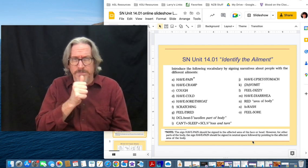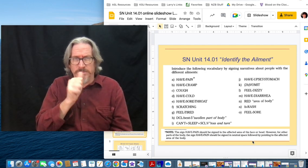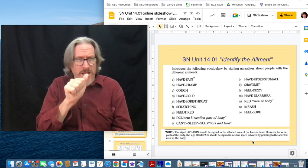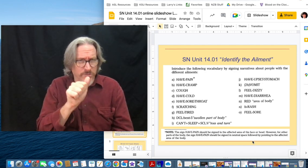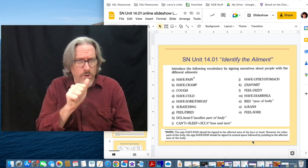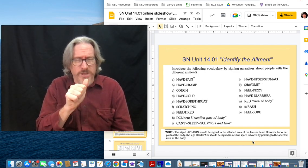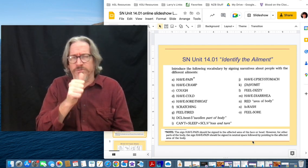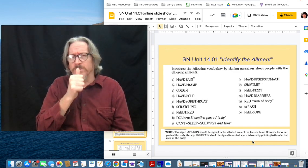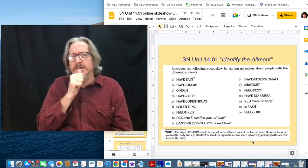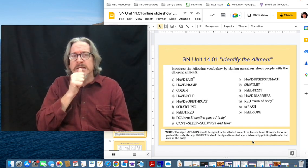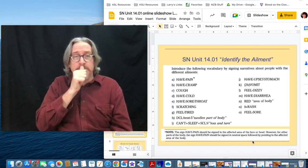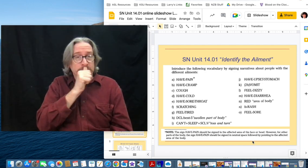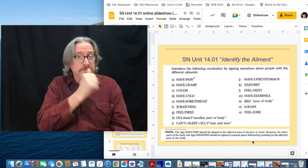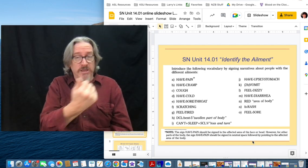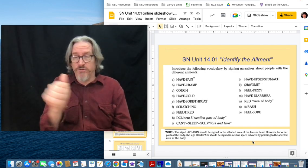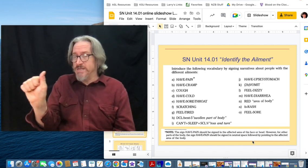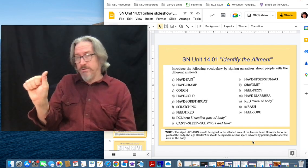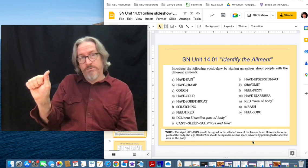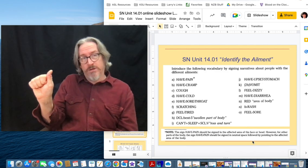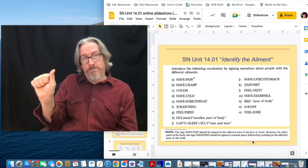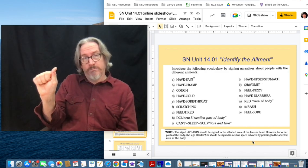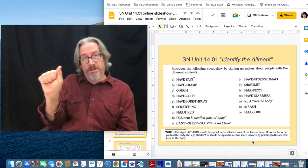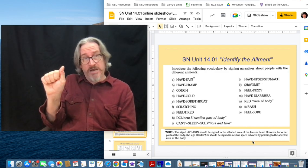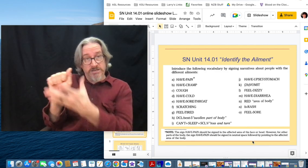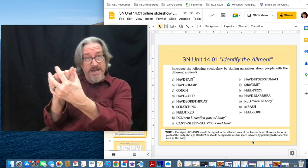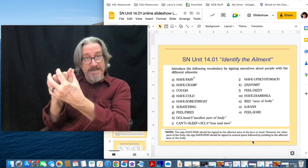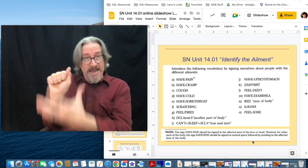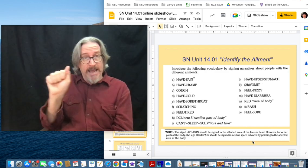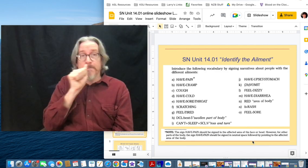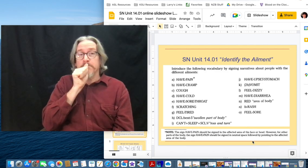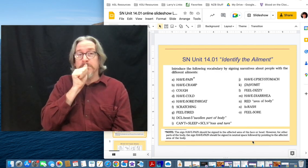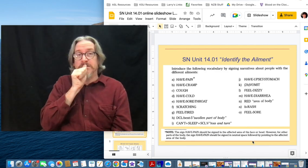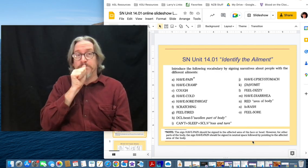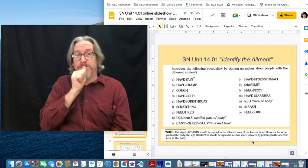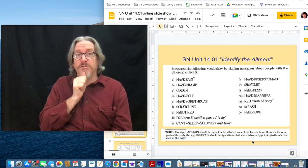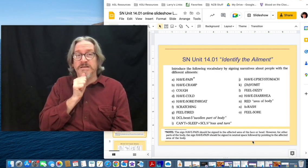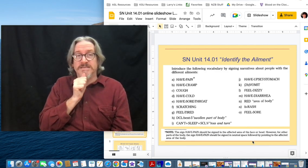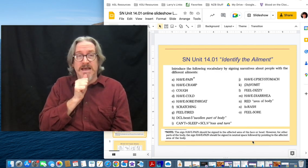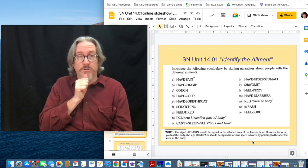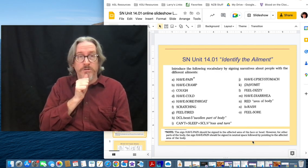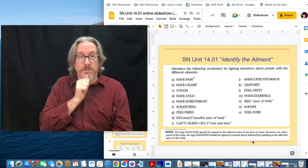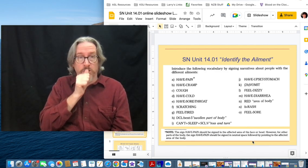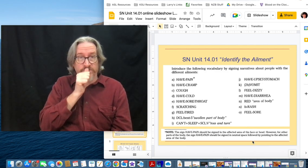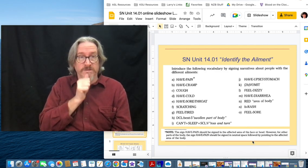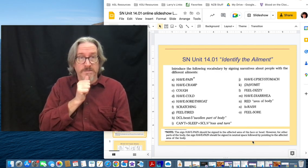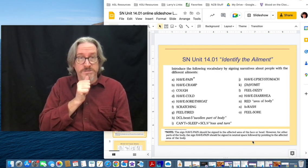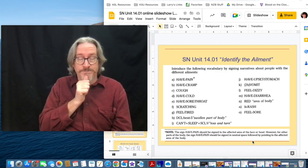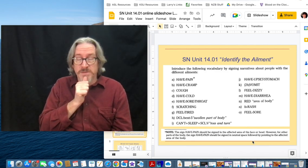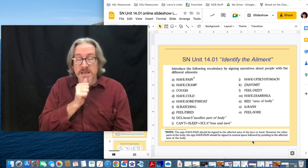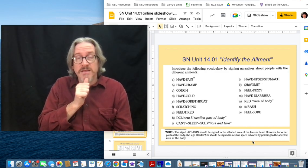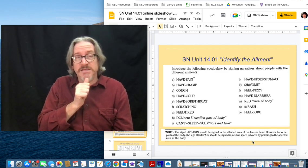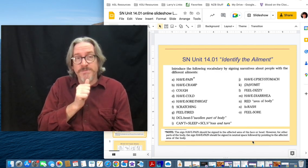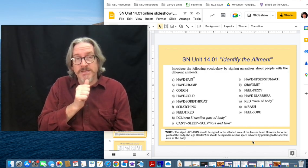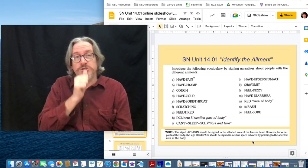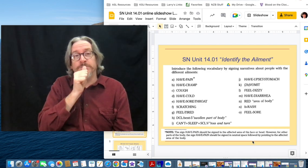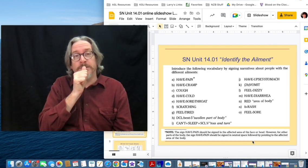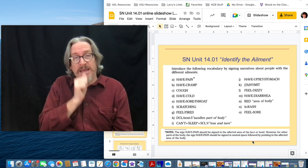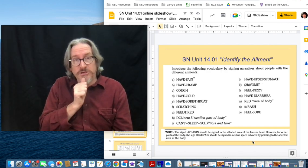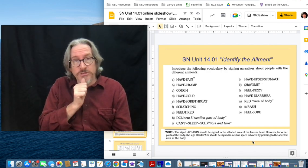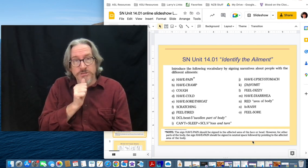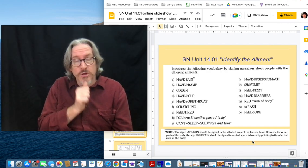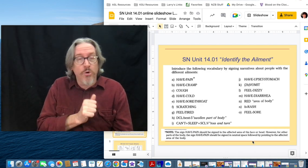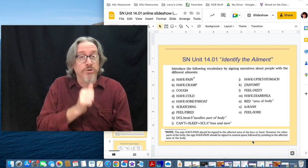And I'll walk you through it. If you take your thumb, a tight A, and pull it down over your lips, this means to